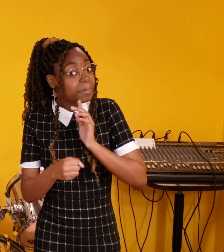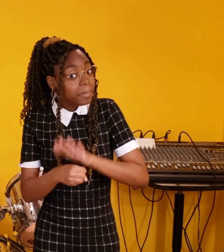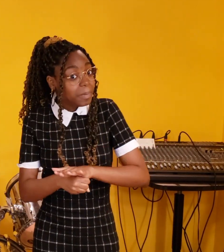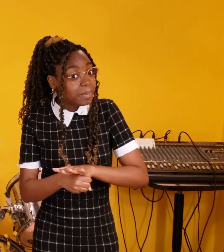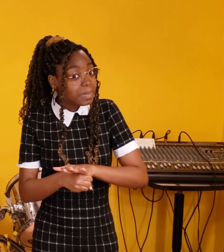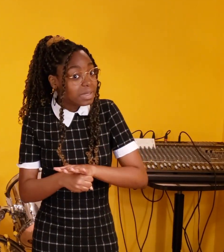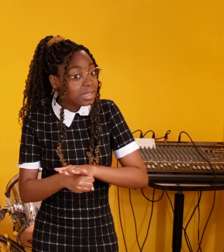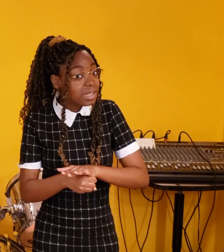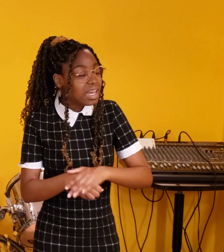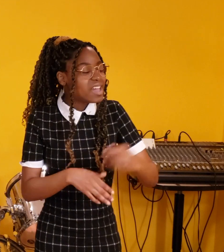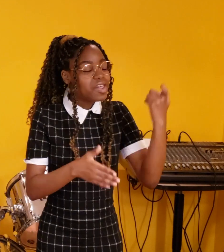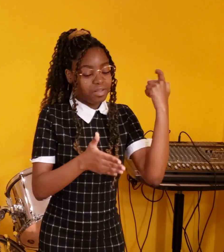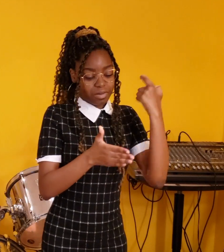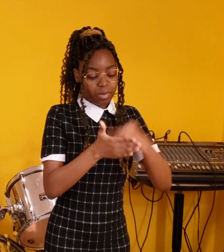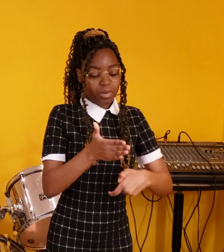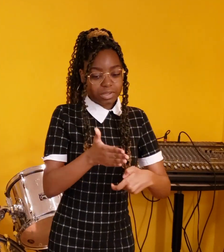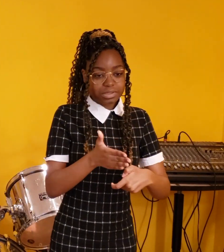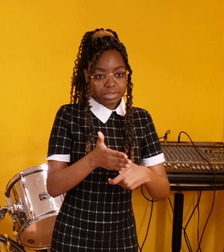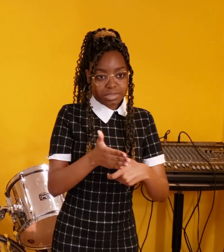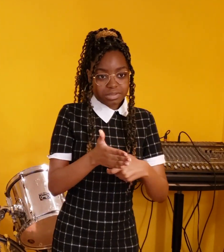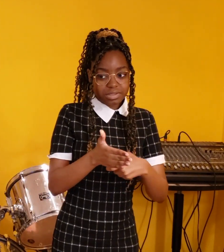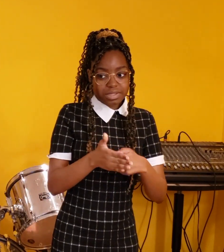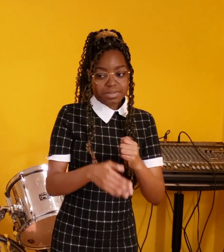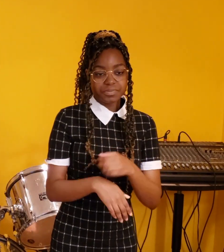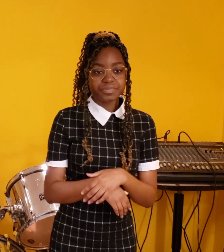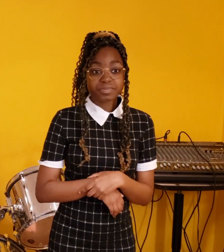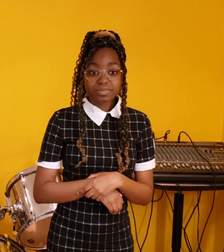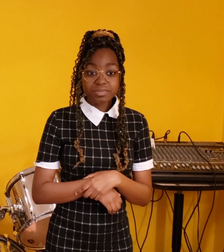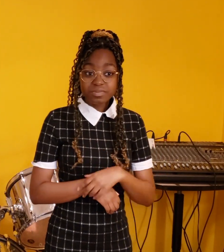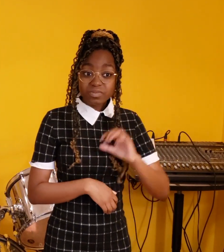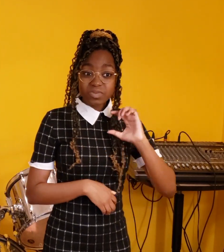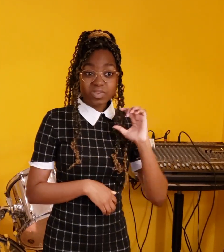I'm ending now. We were in God's thoughts.